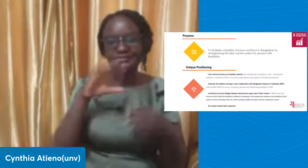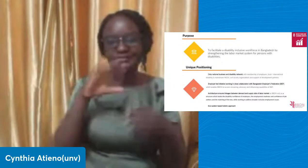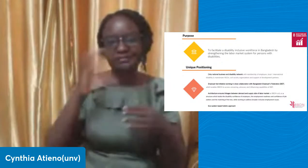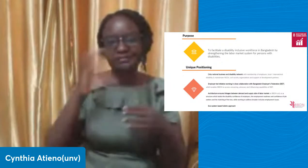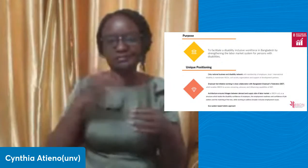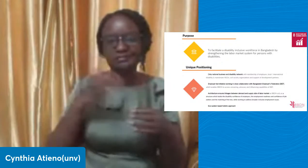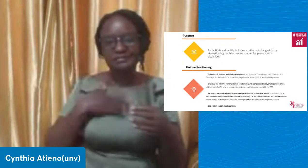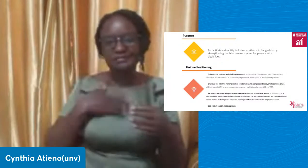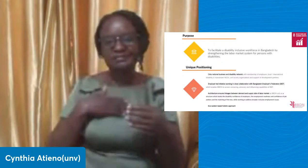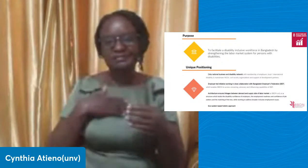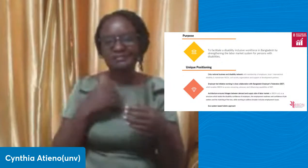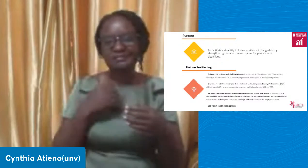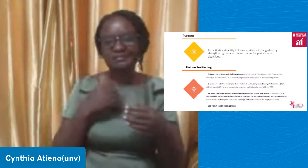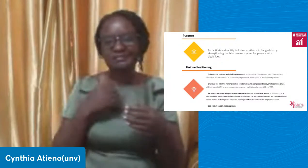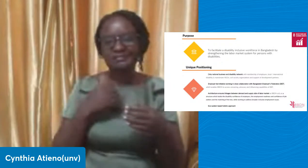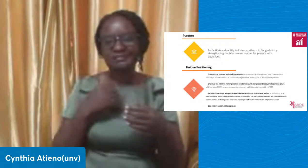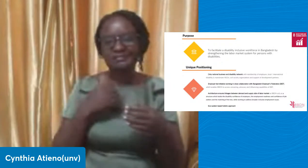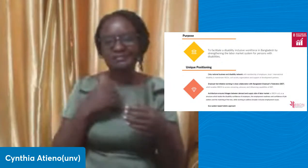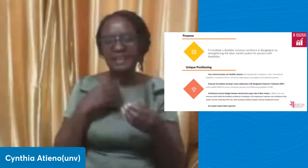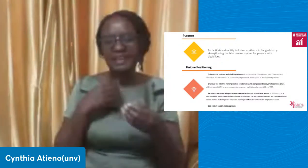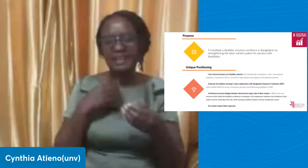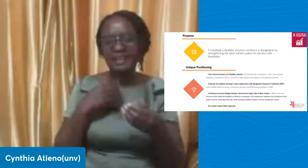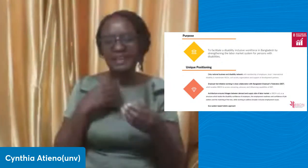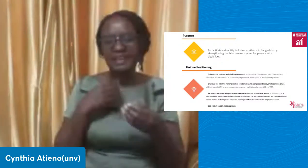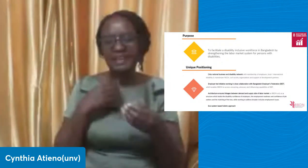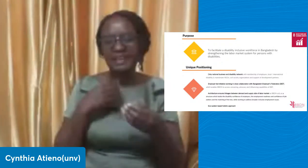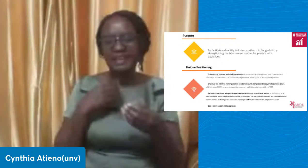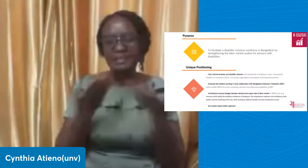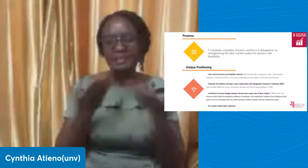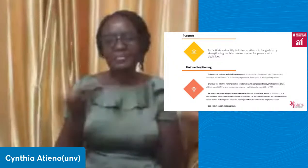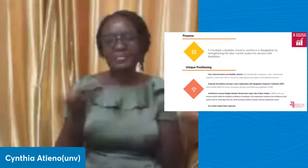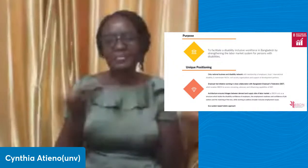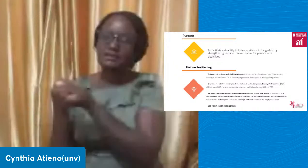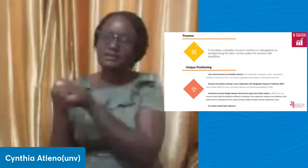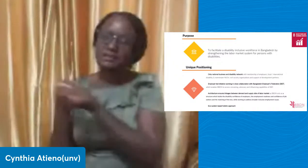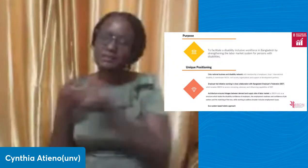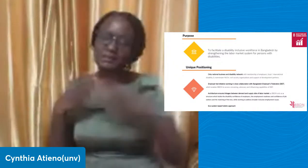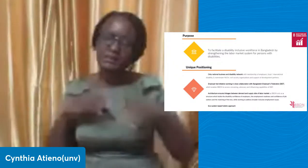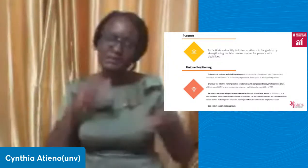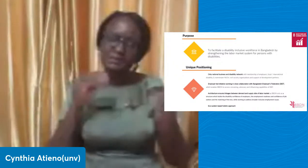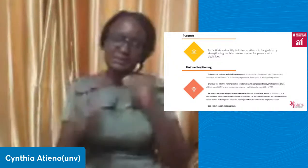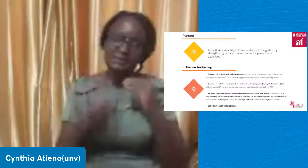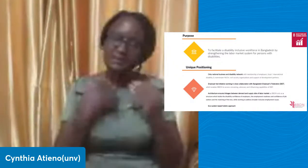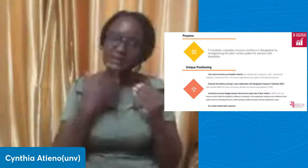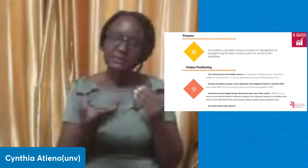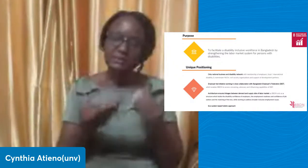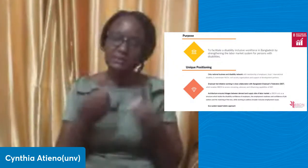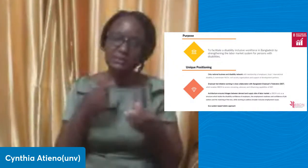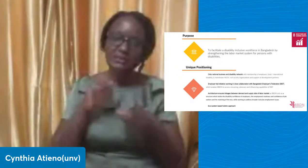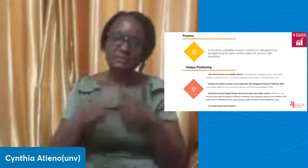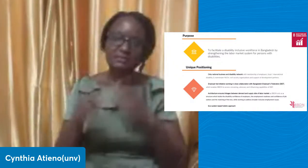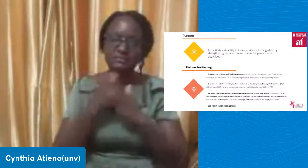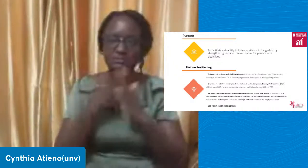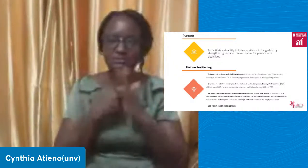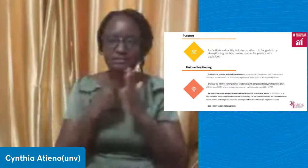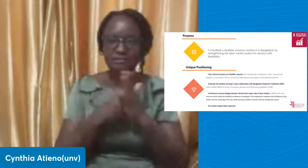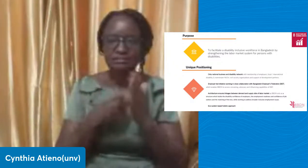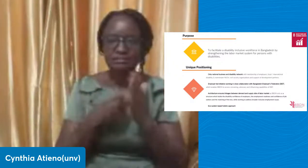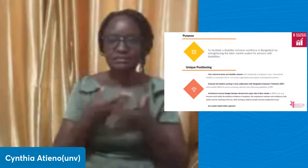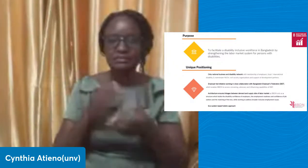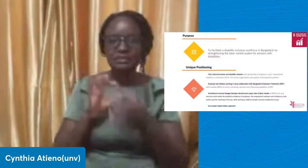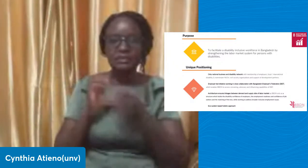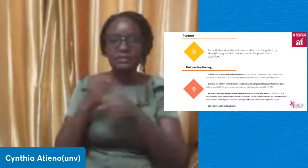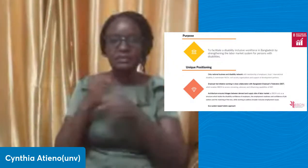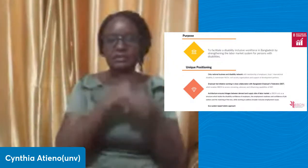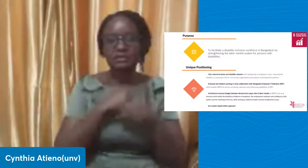other support services to the community. BBDN is an organization that was created by the private sector and powered by